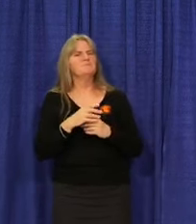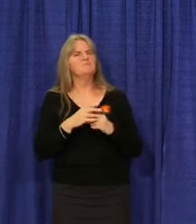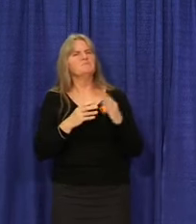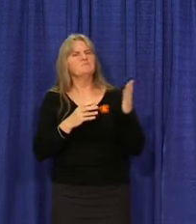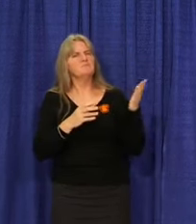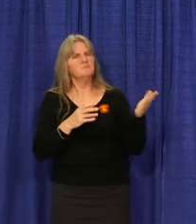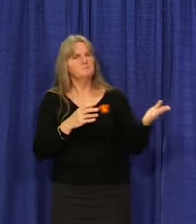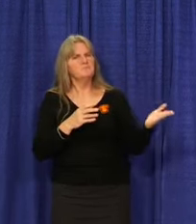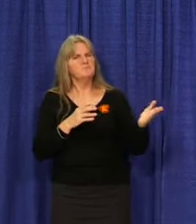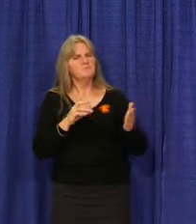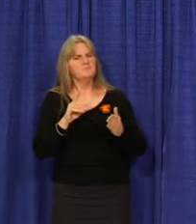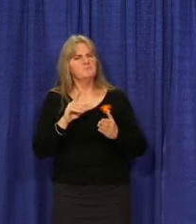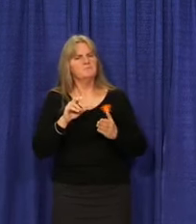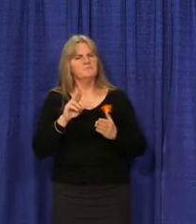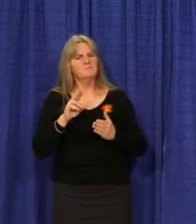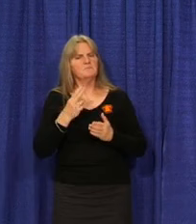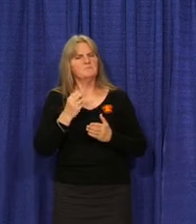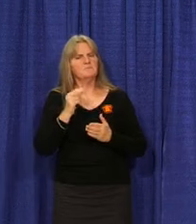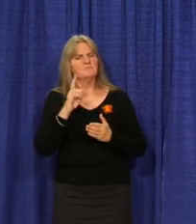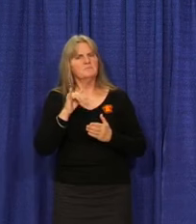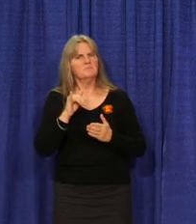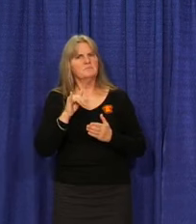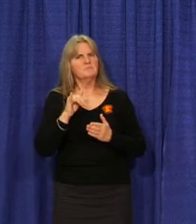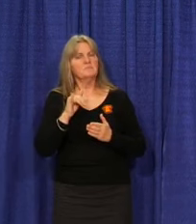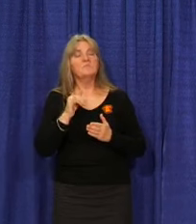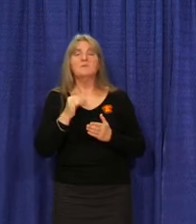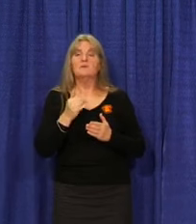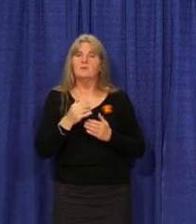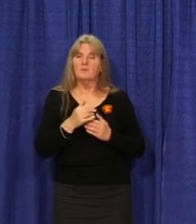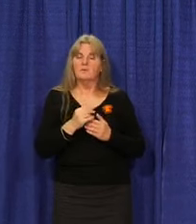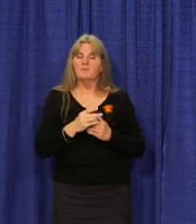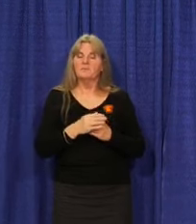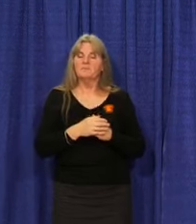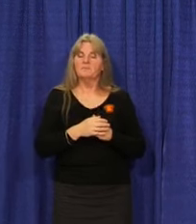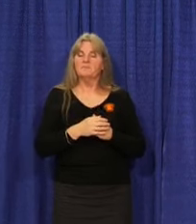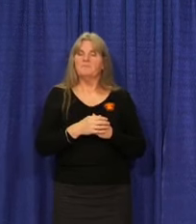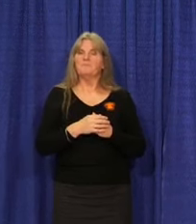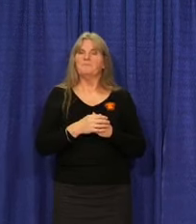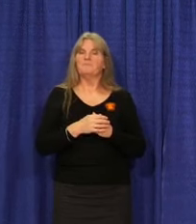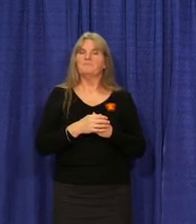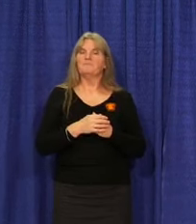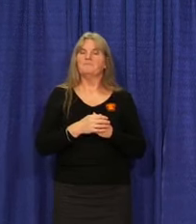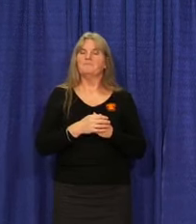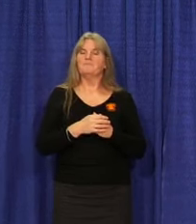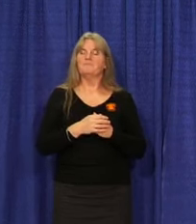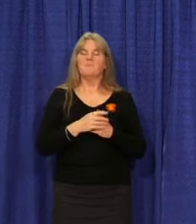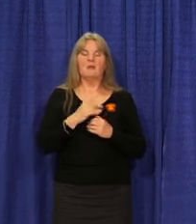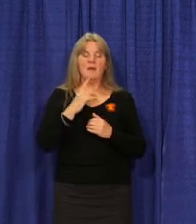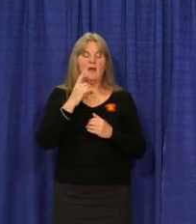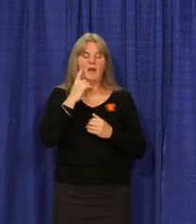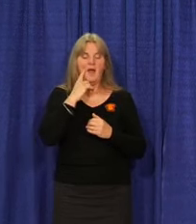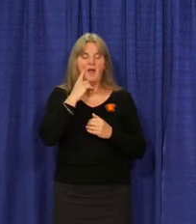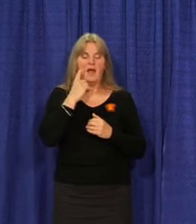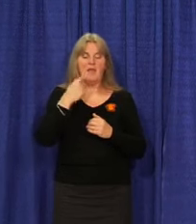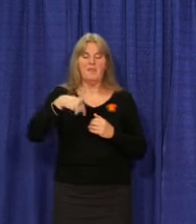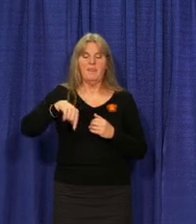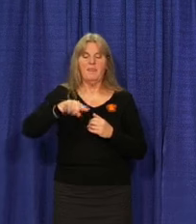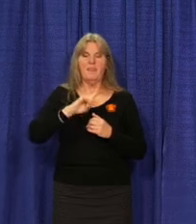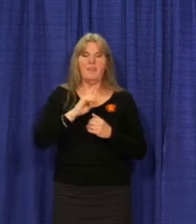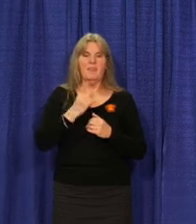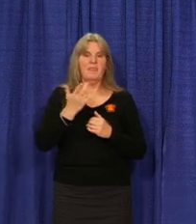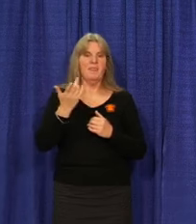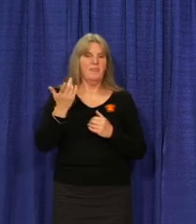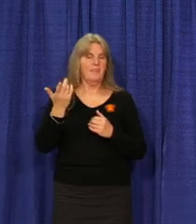Well, yeah, I think I could probably say a few things. I think it's really just getting used to the guidance and